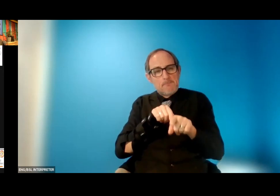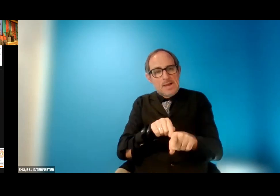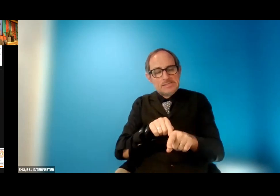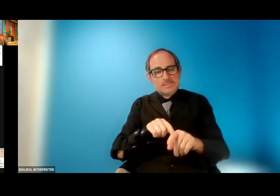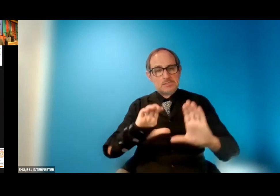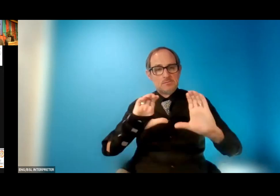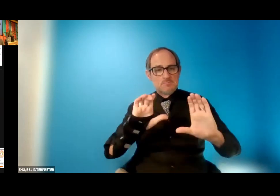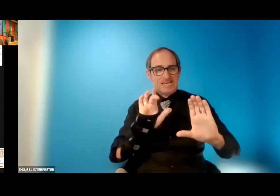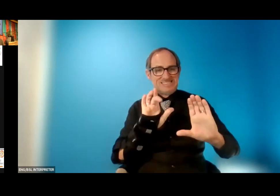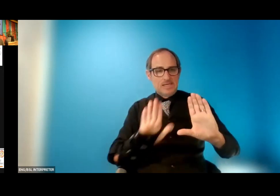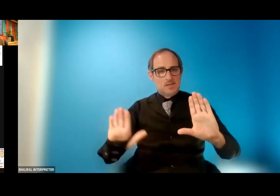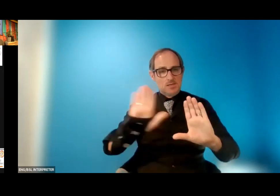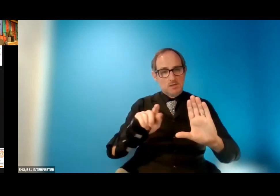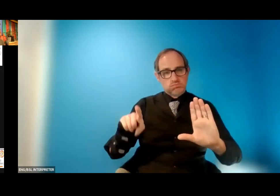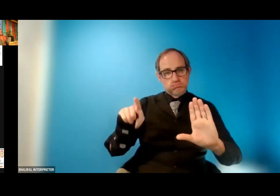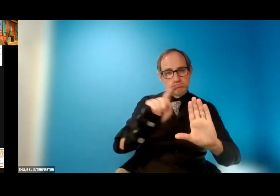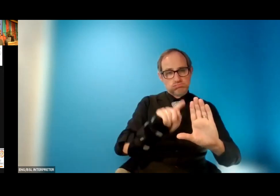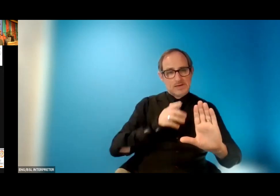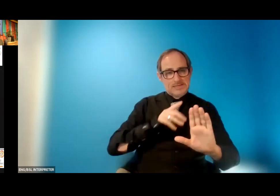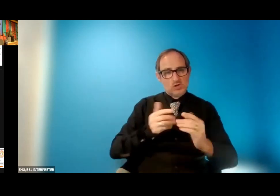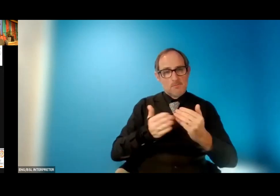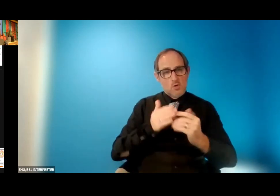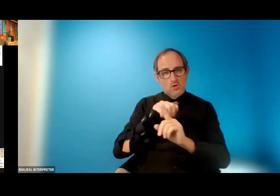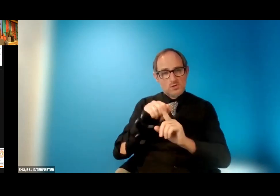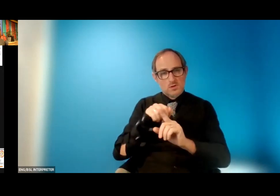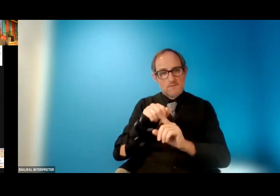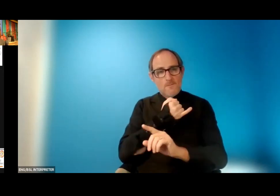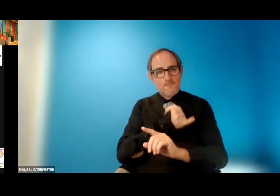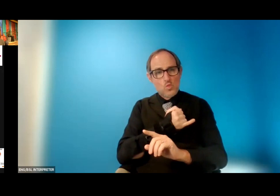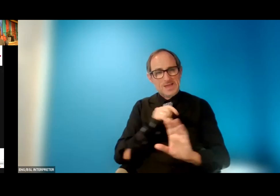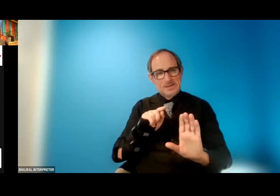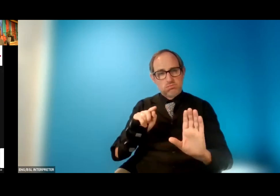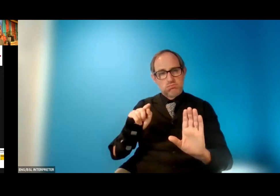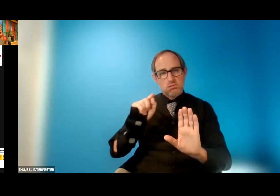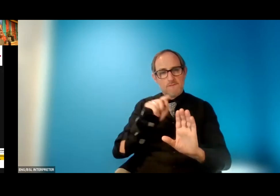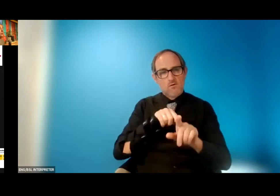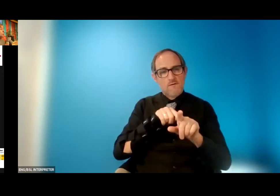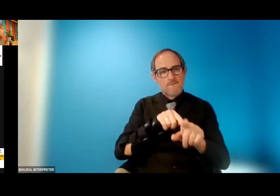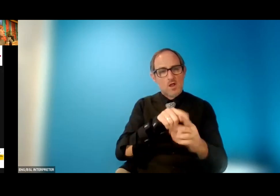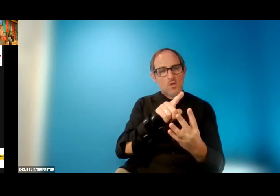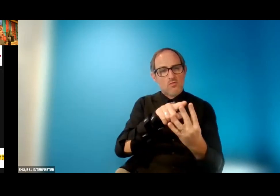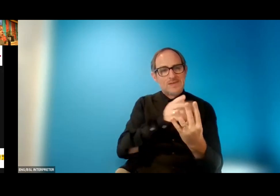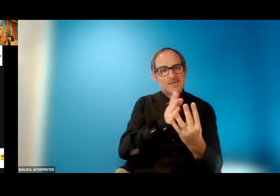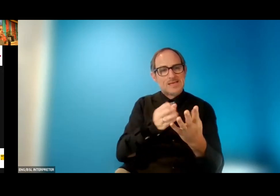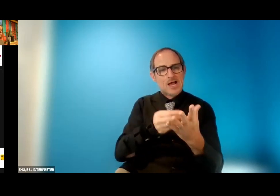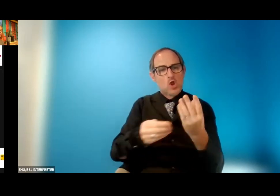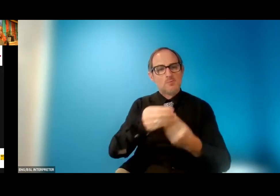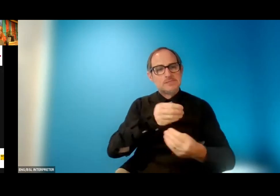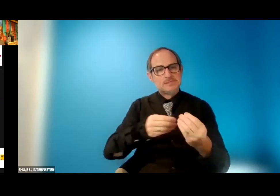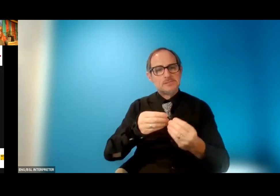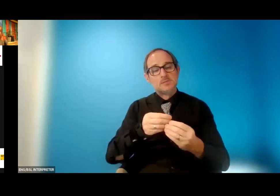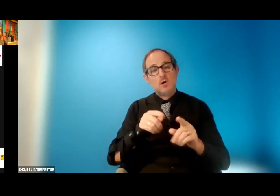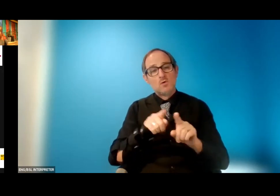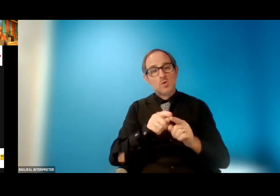work, based on where you're really doing poorly through the lenses of donut economics. It could be used as a way to start setting